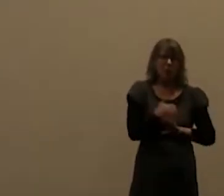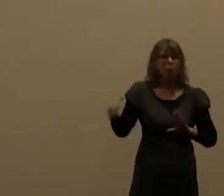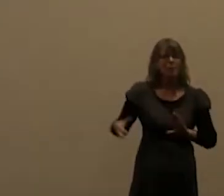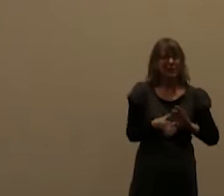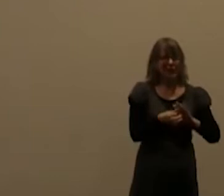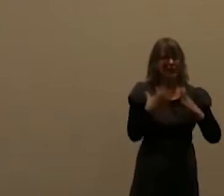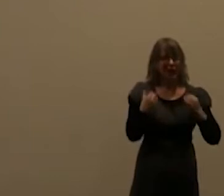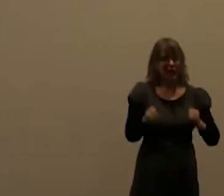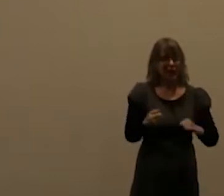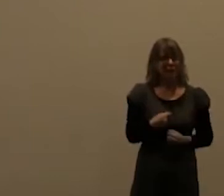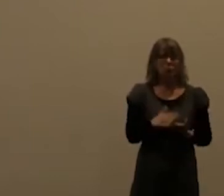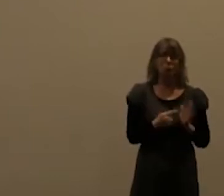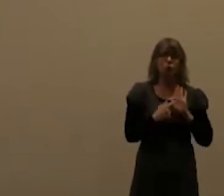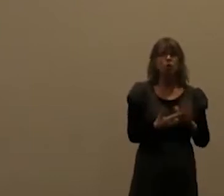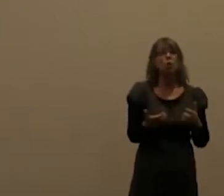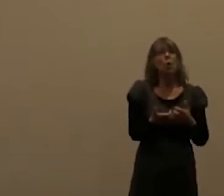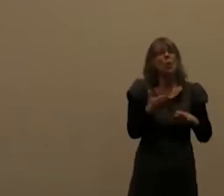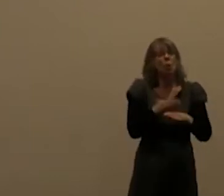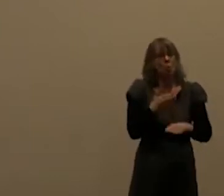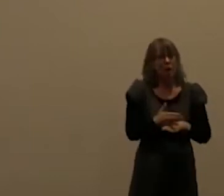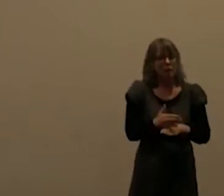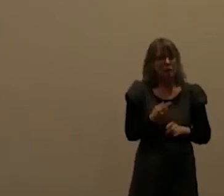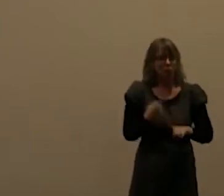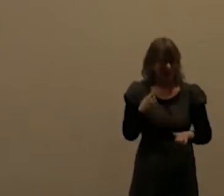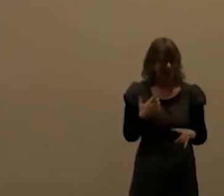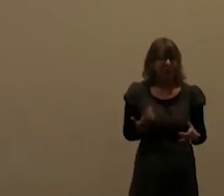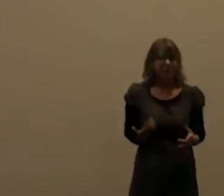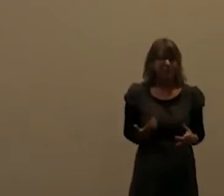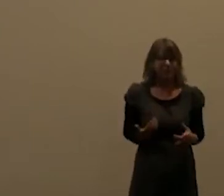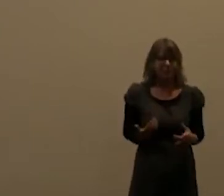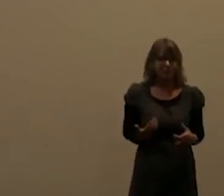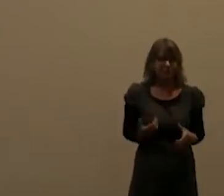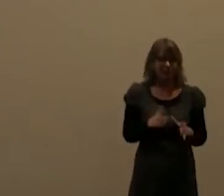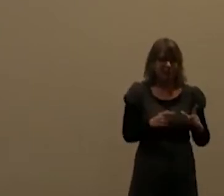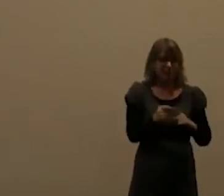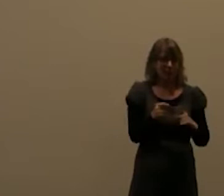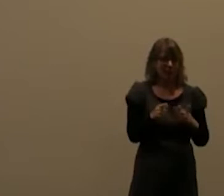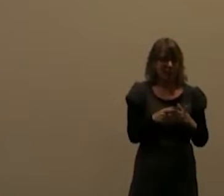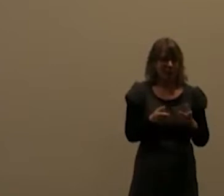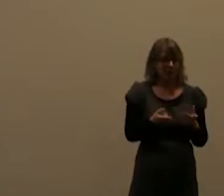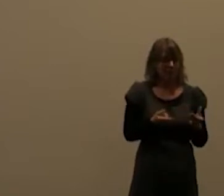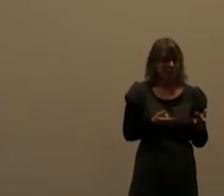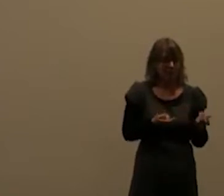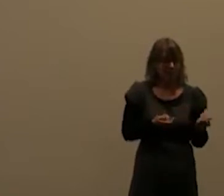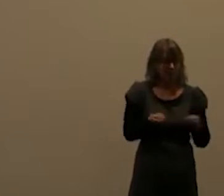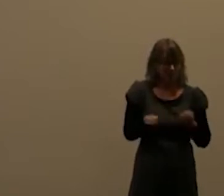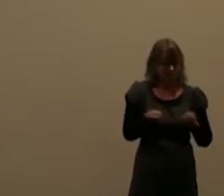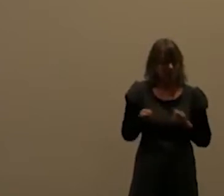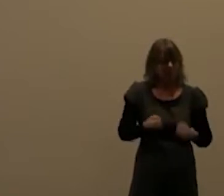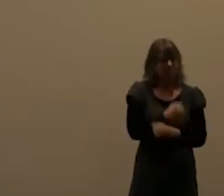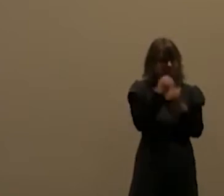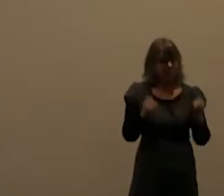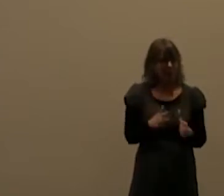So I just want to show you like how quickly we can have a Power Platform connector of an API management hosted app. So you see I created Power